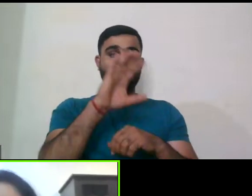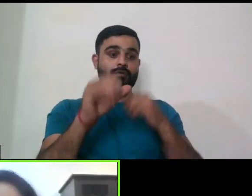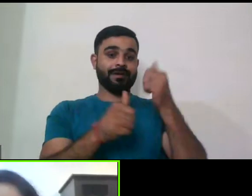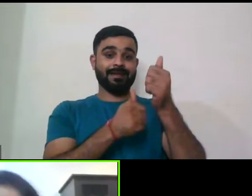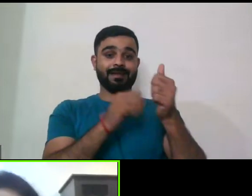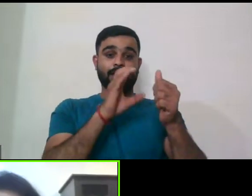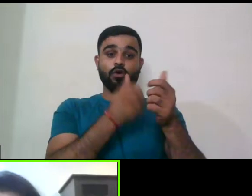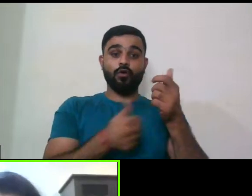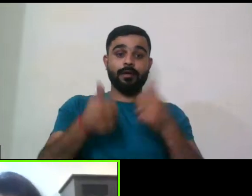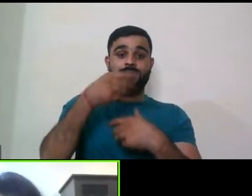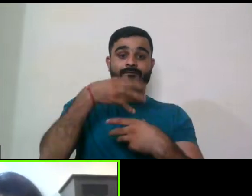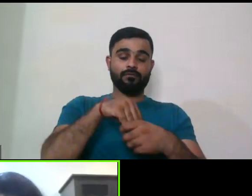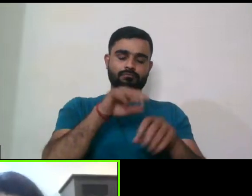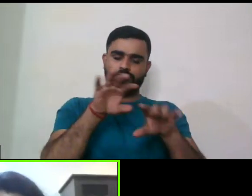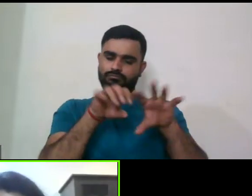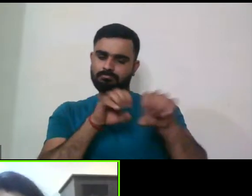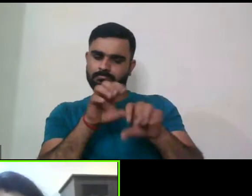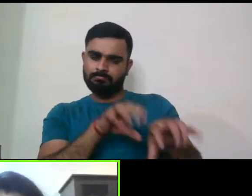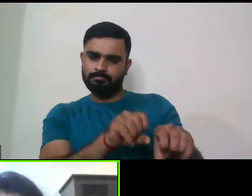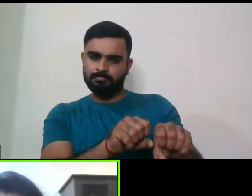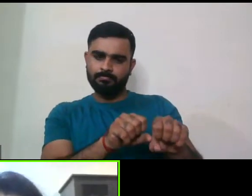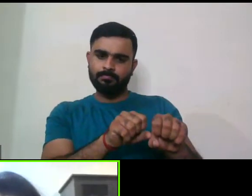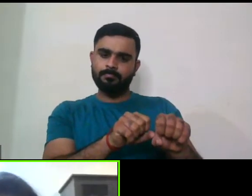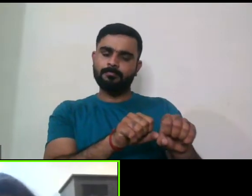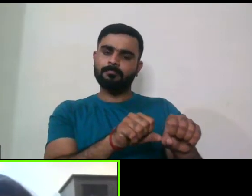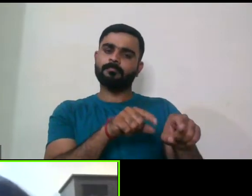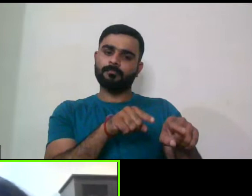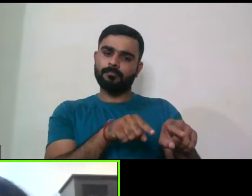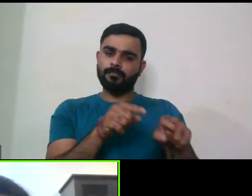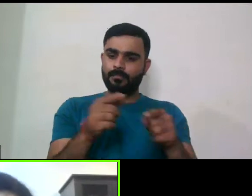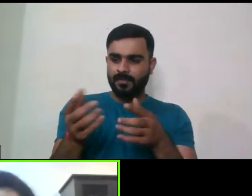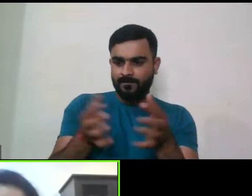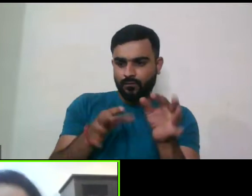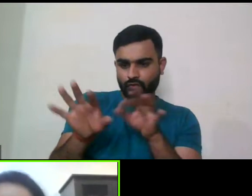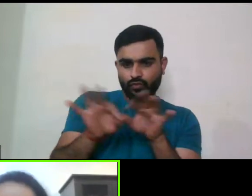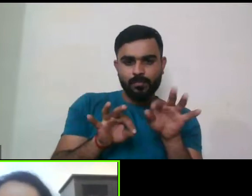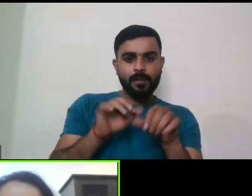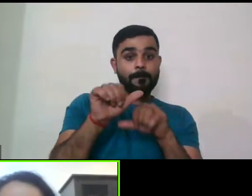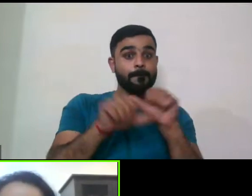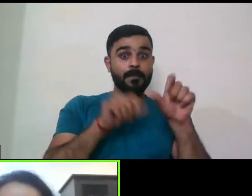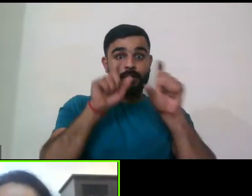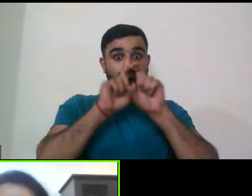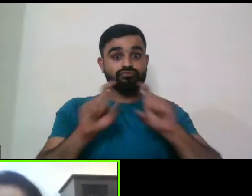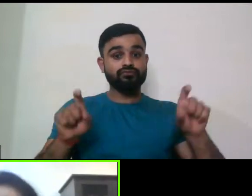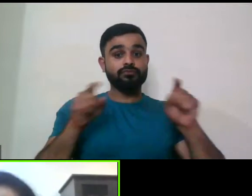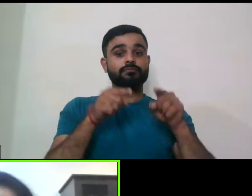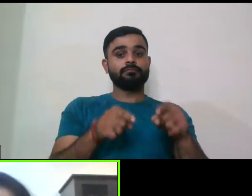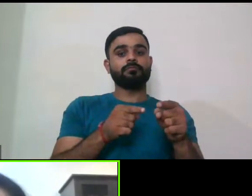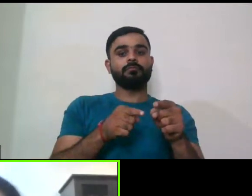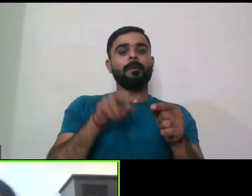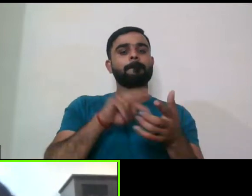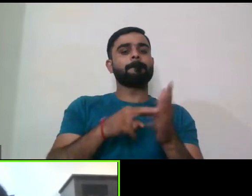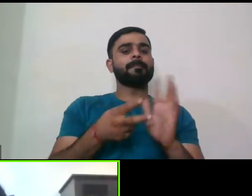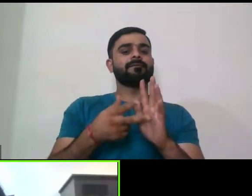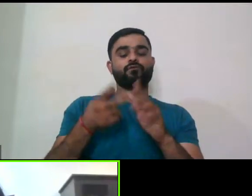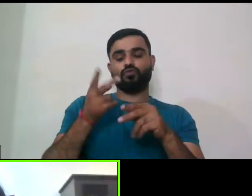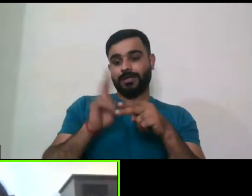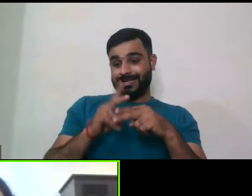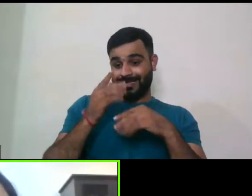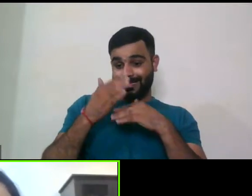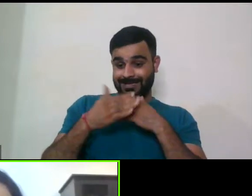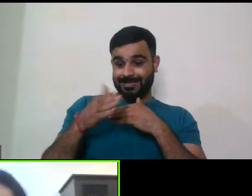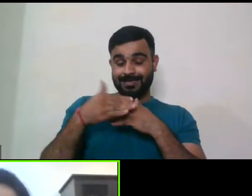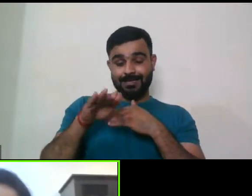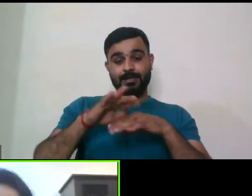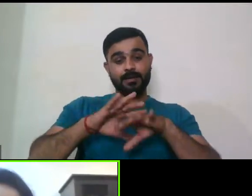attempted to do is identify those, uh, clear-cut processes which run across